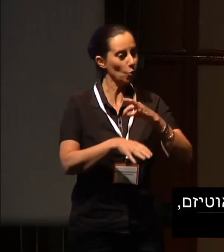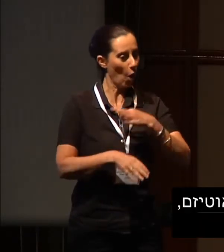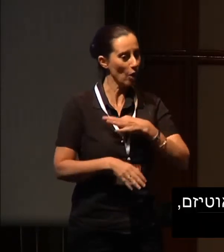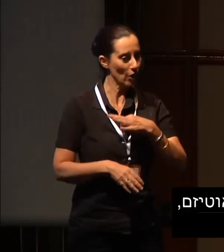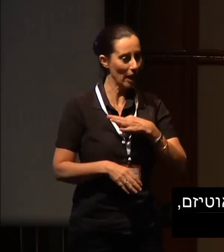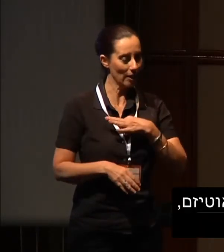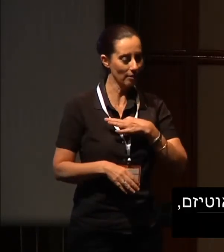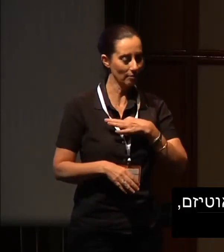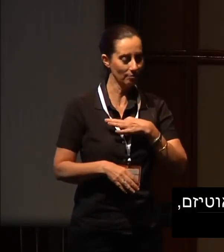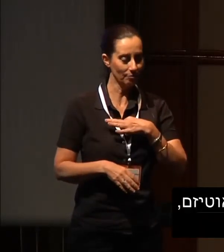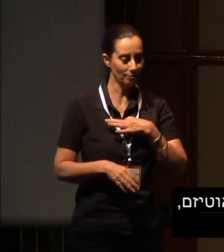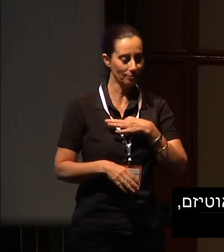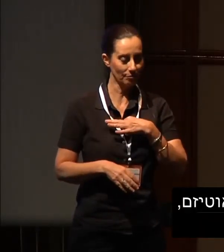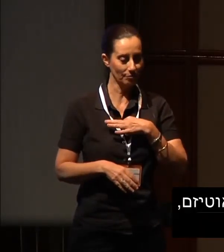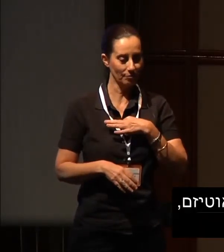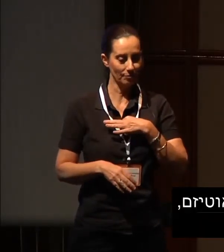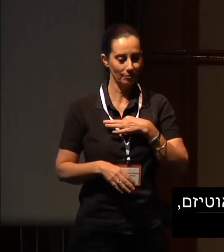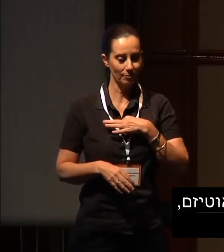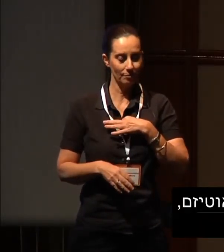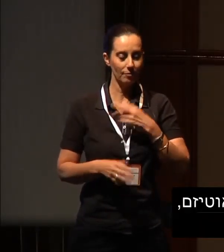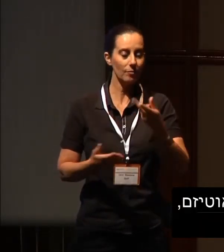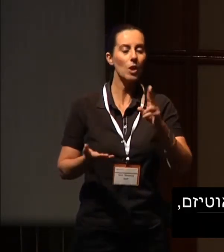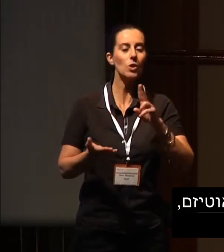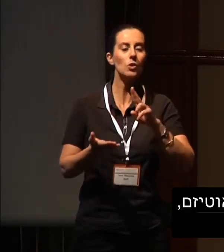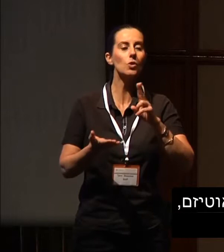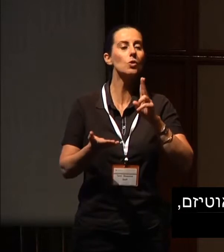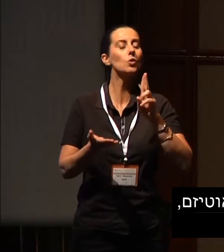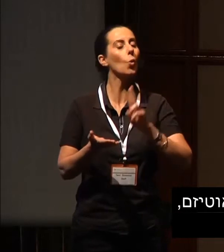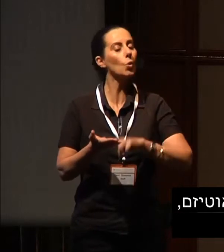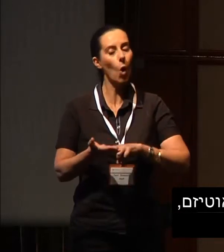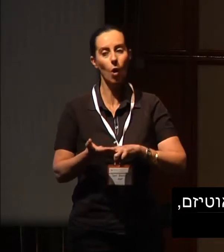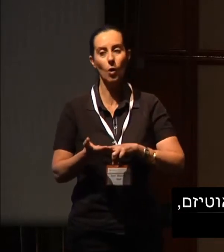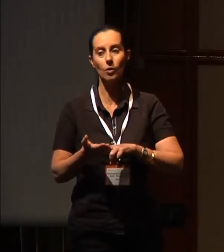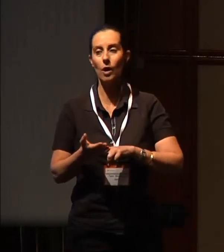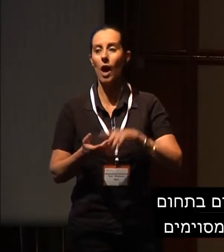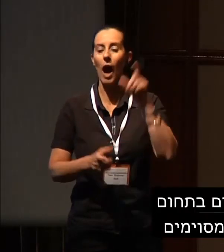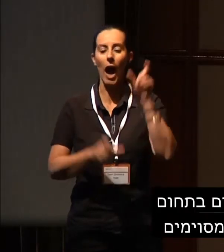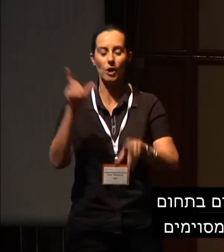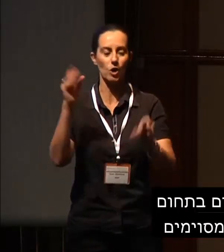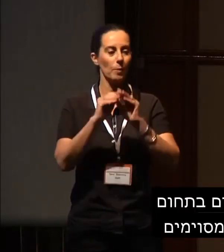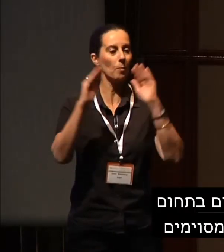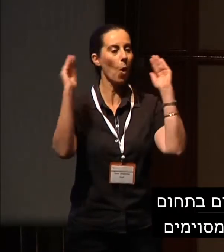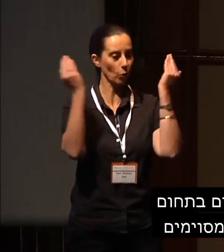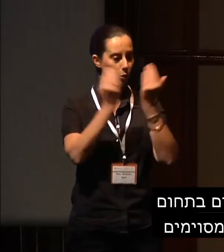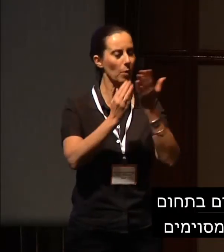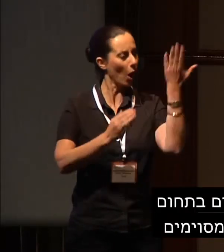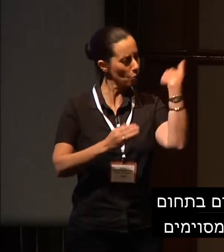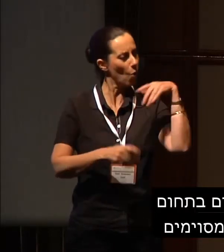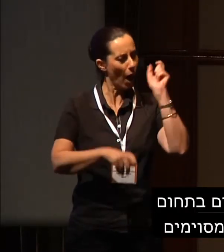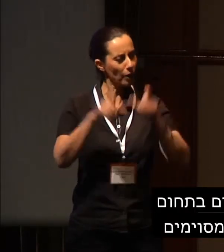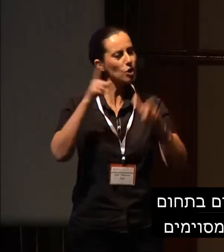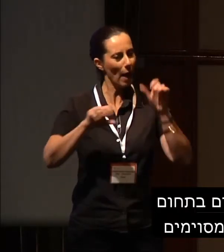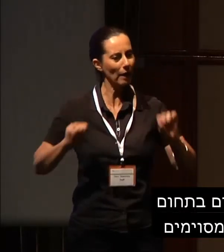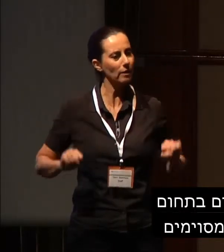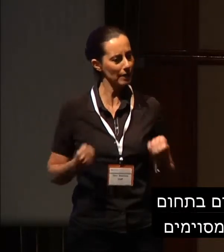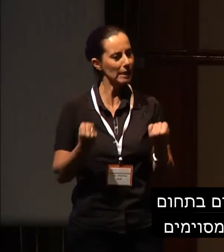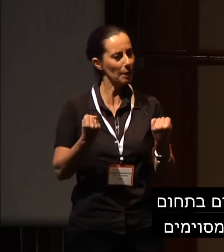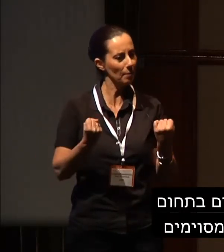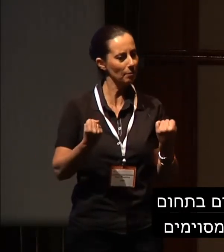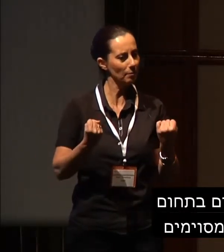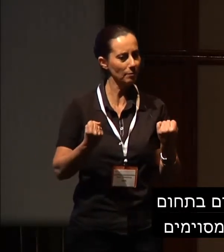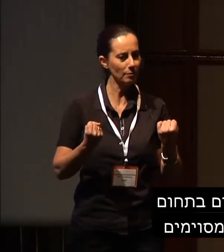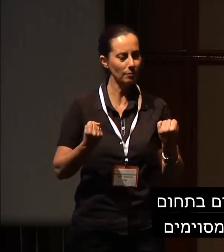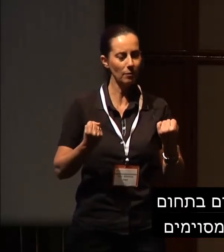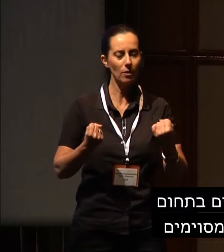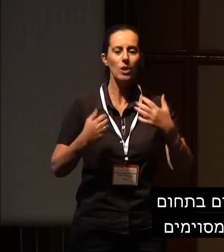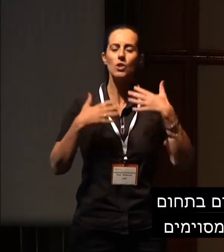In the autism rights movement, there have been like certain activists who have talked about efforts in the